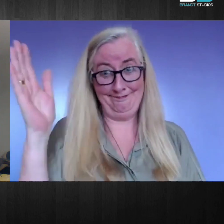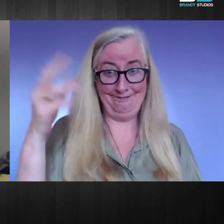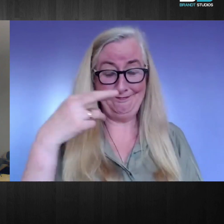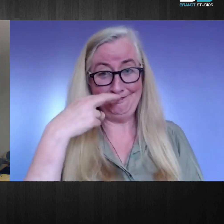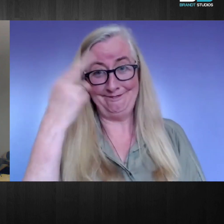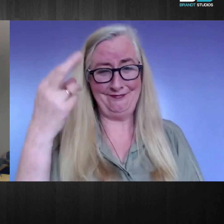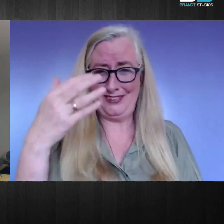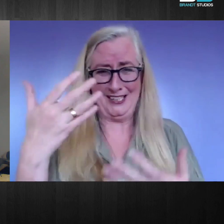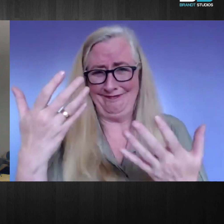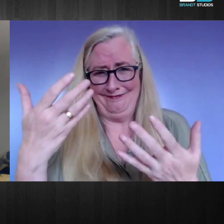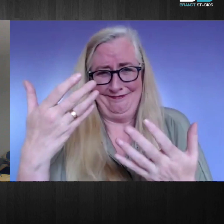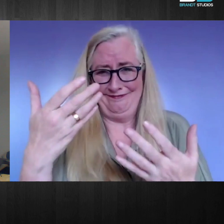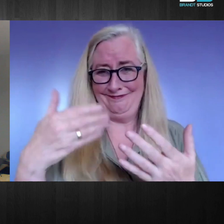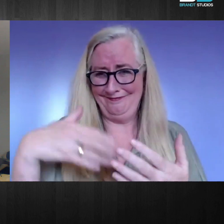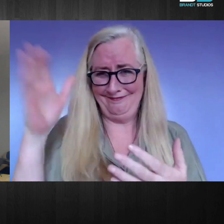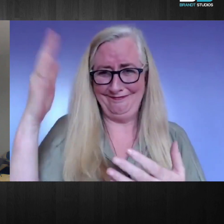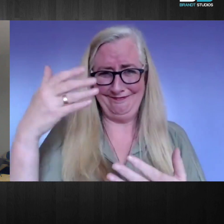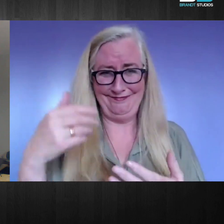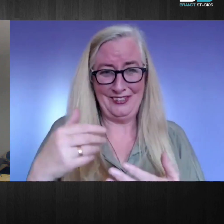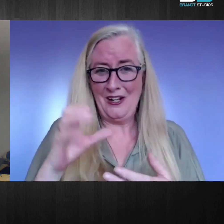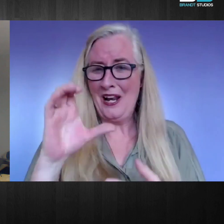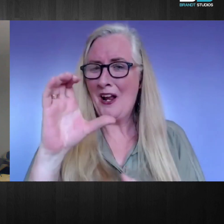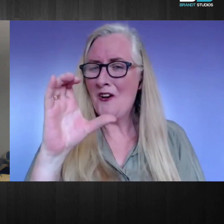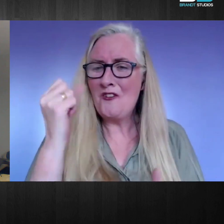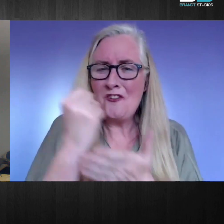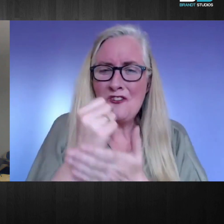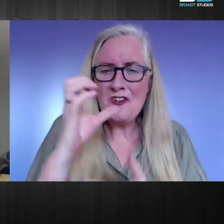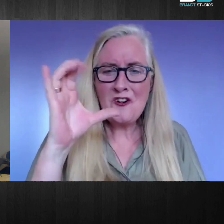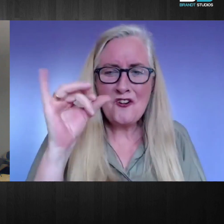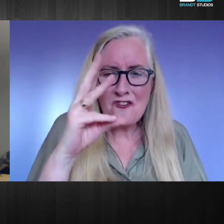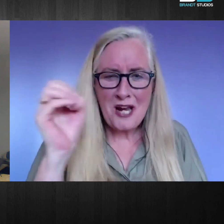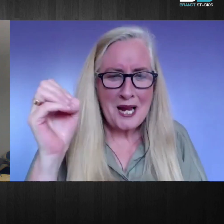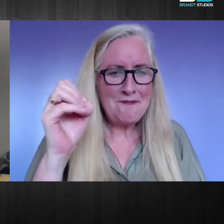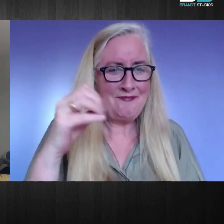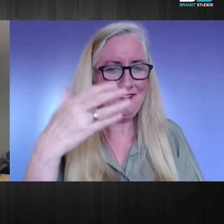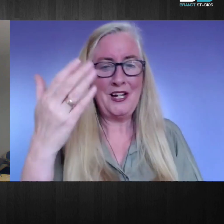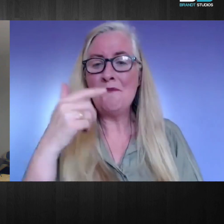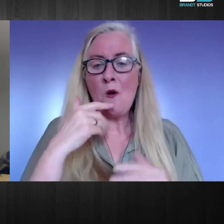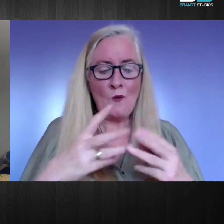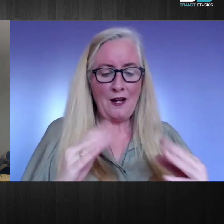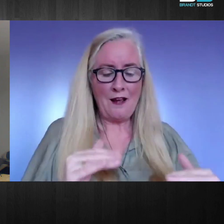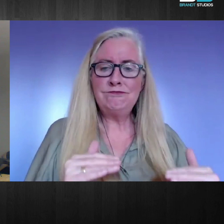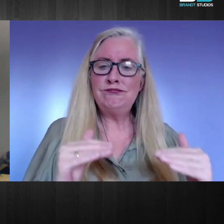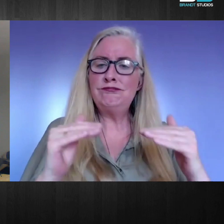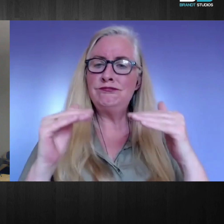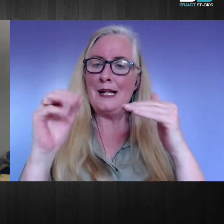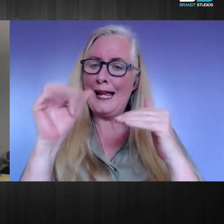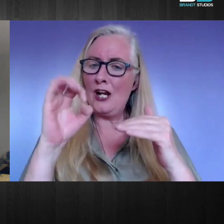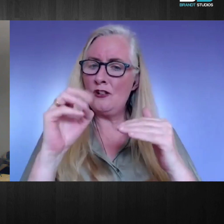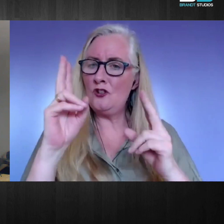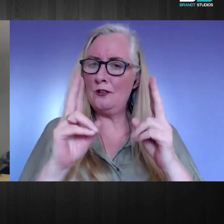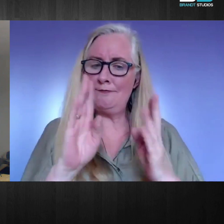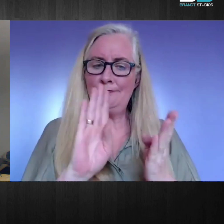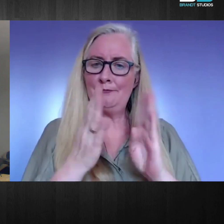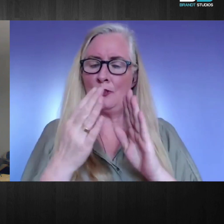crime novels and stuff, and that why once you reach a certain age you should mature and read what's important, histories or whatever.